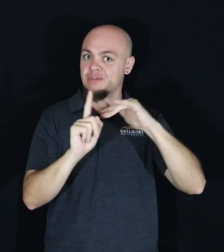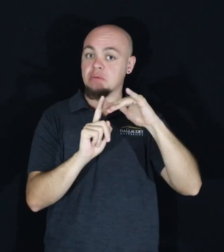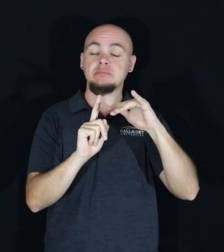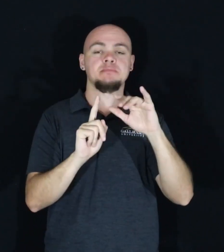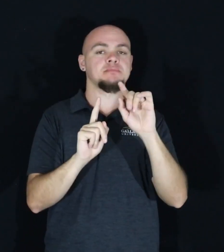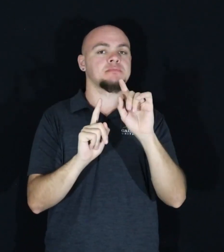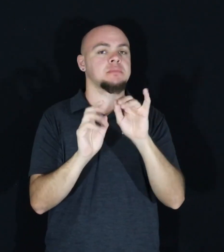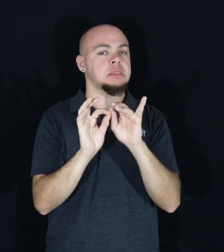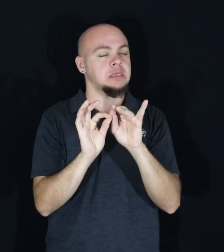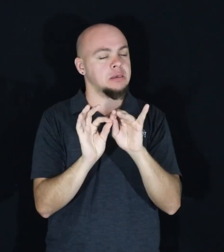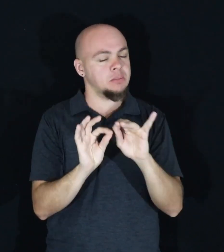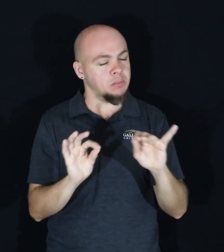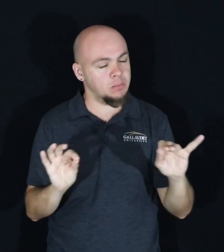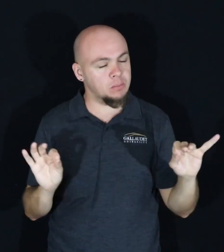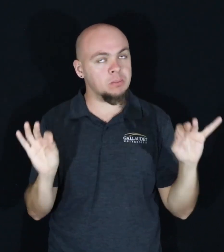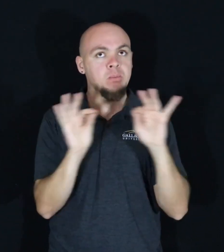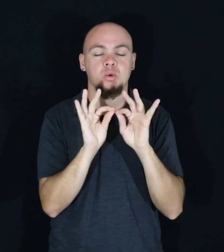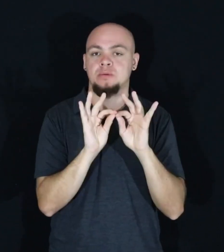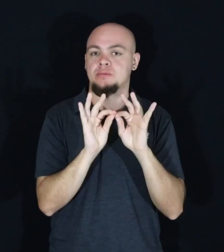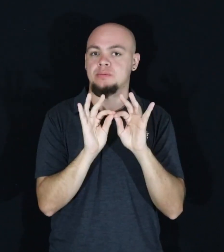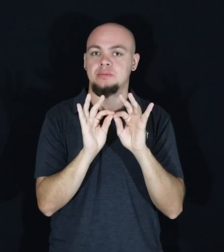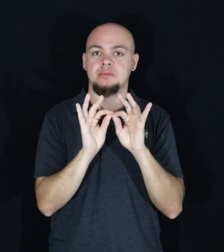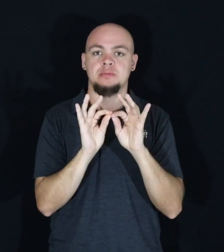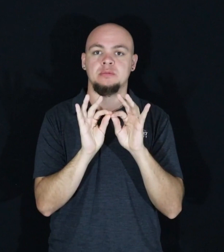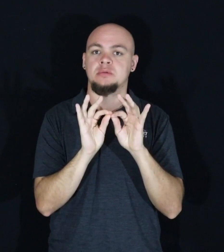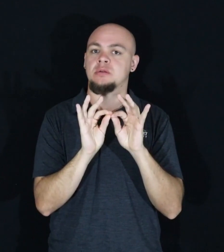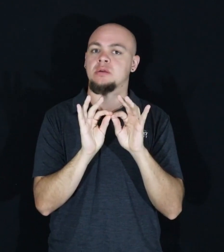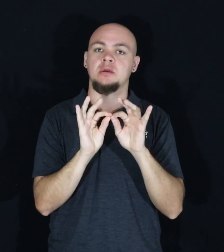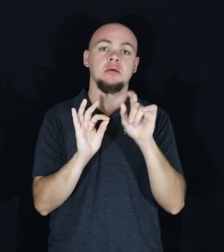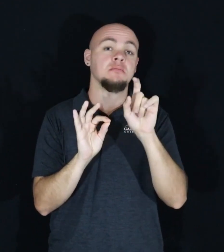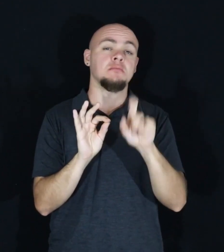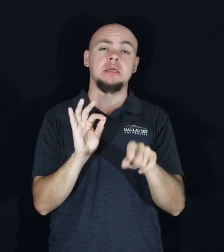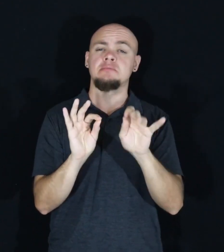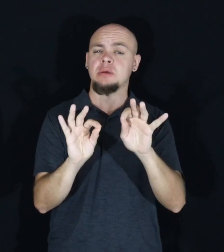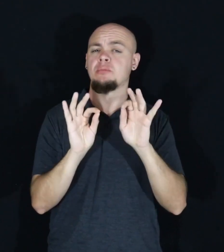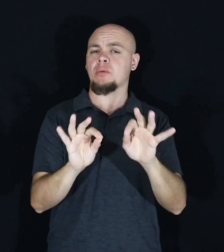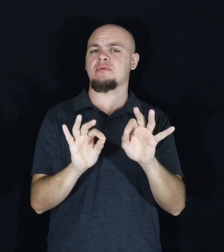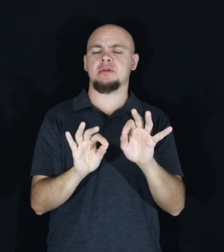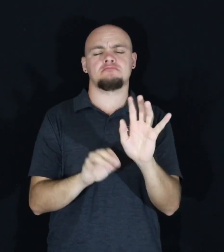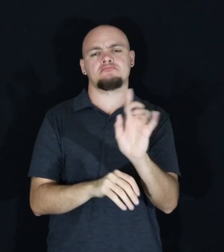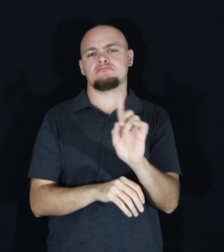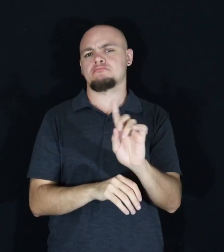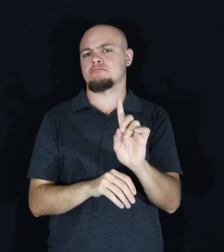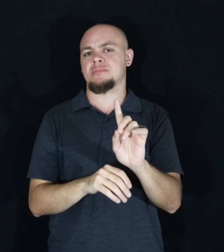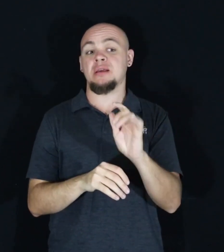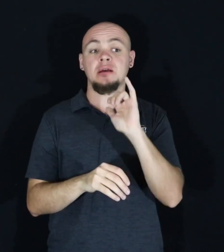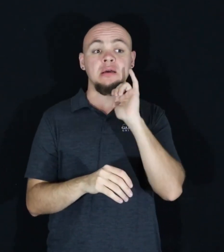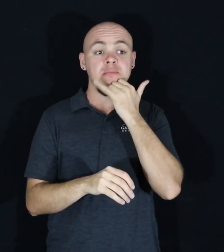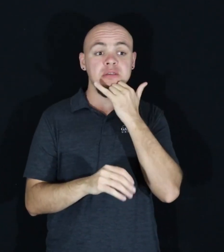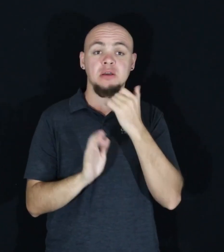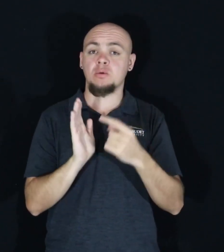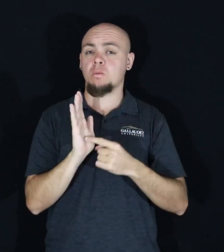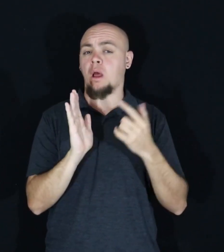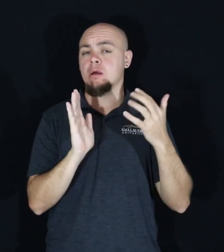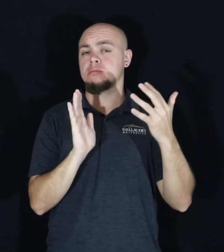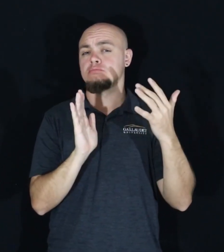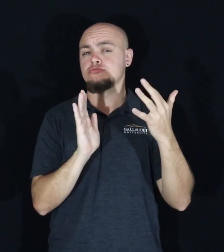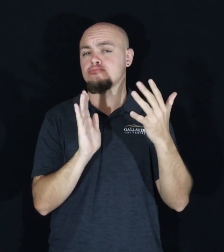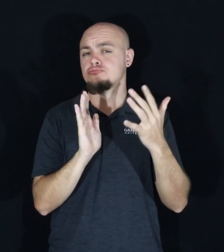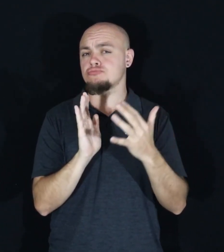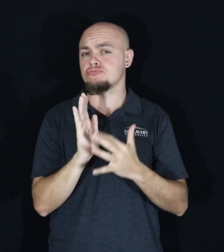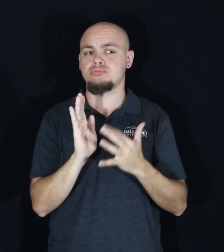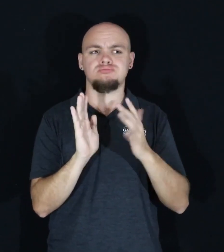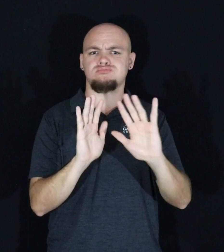most importantly, you don't have to be perfect. Making a mistake once or twice